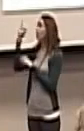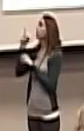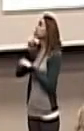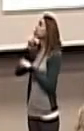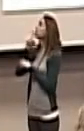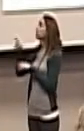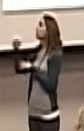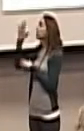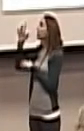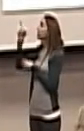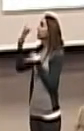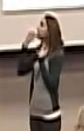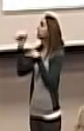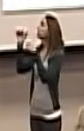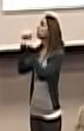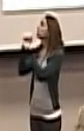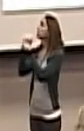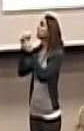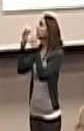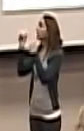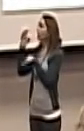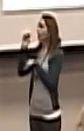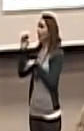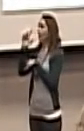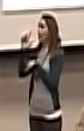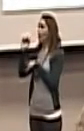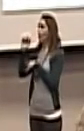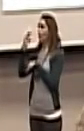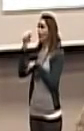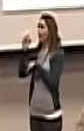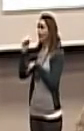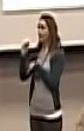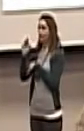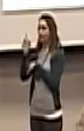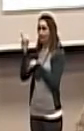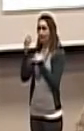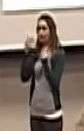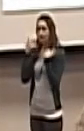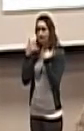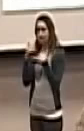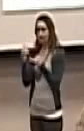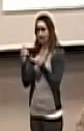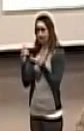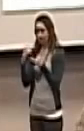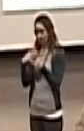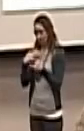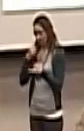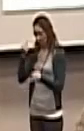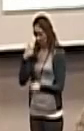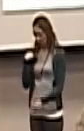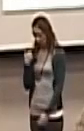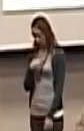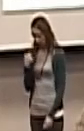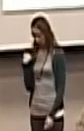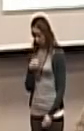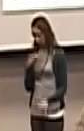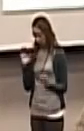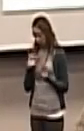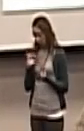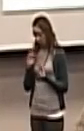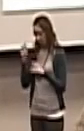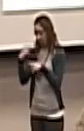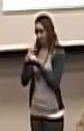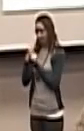today. Elohim still takes nothing like you and me, and he makes something